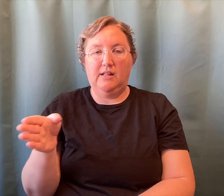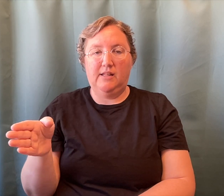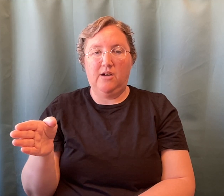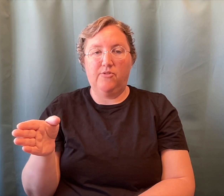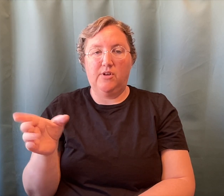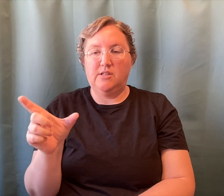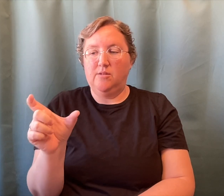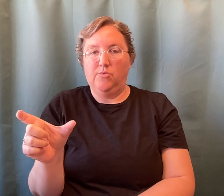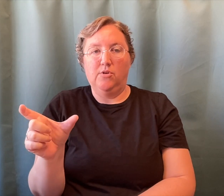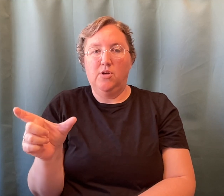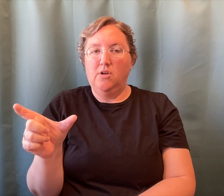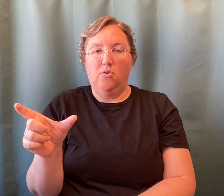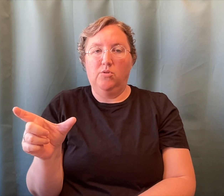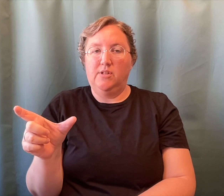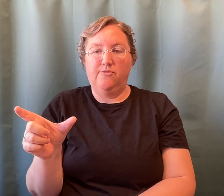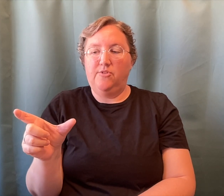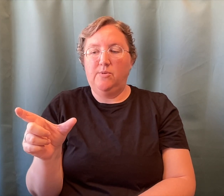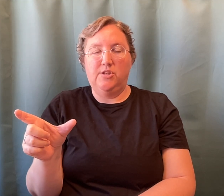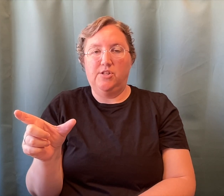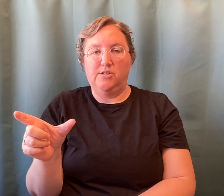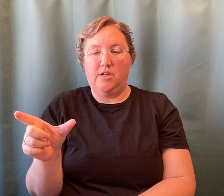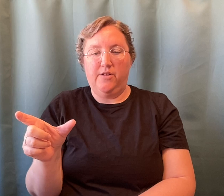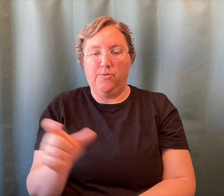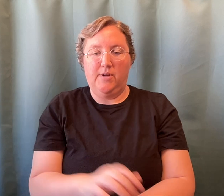out for each number. Only a few inches either way.